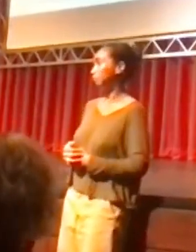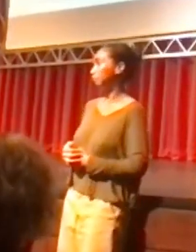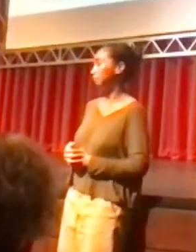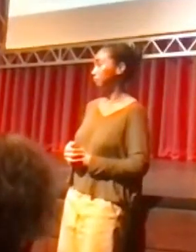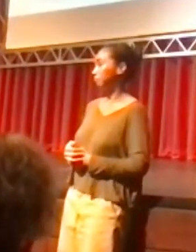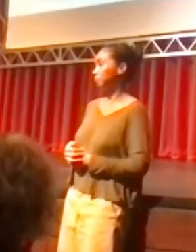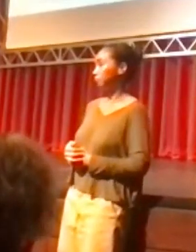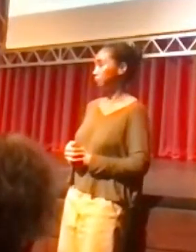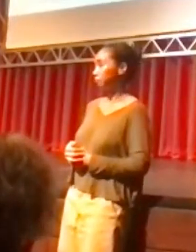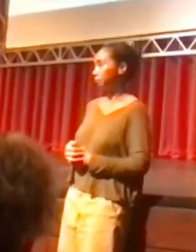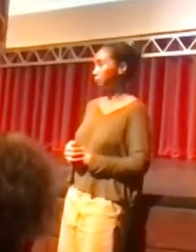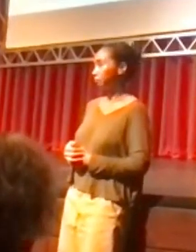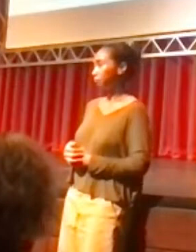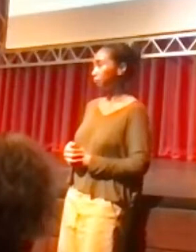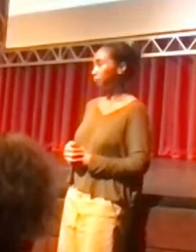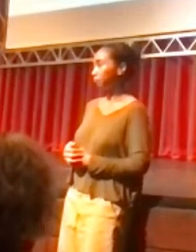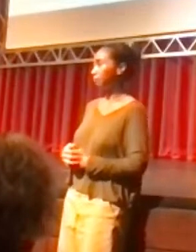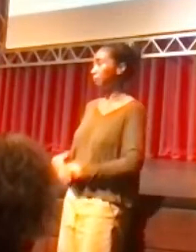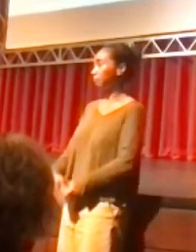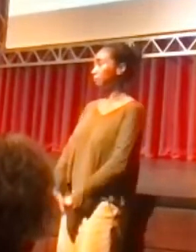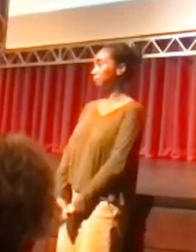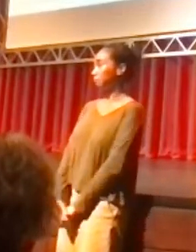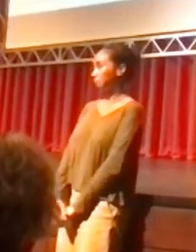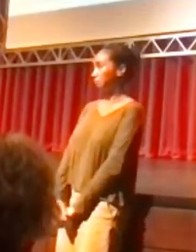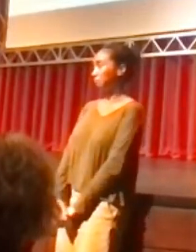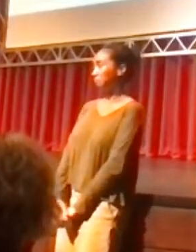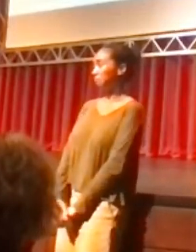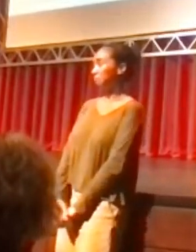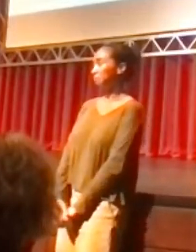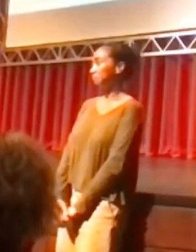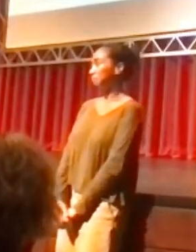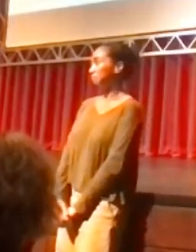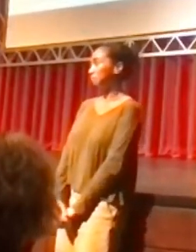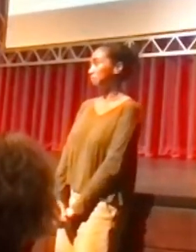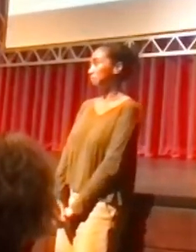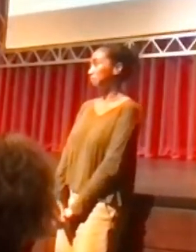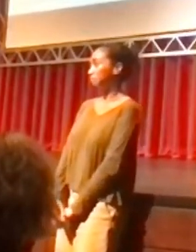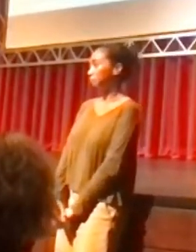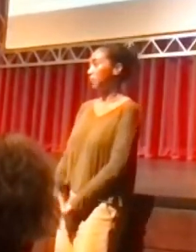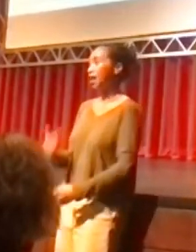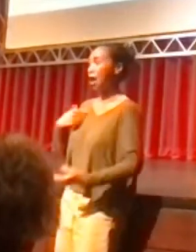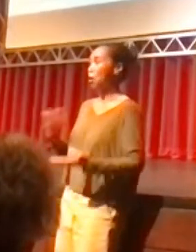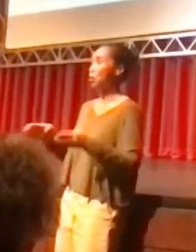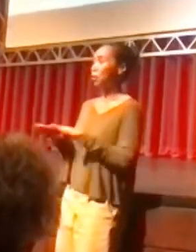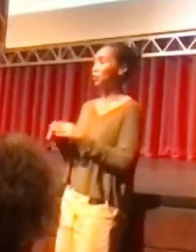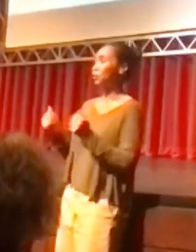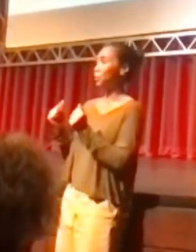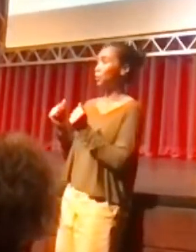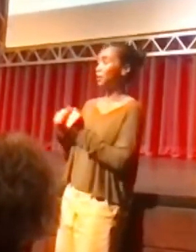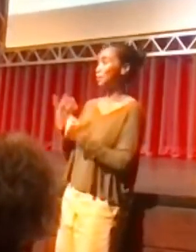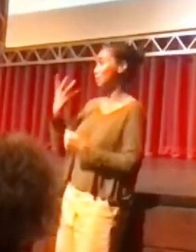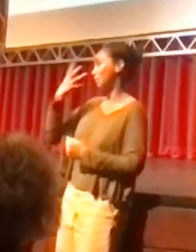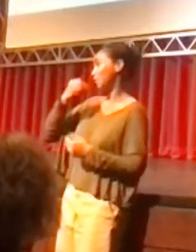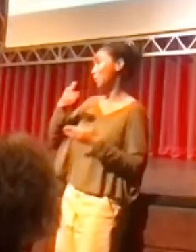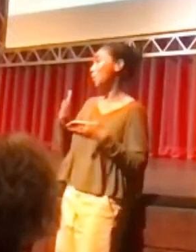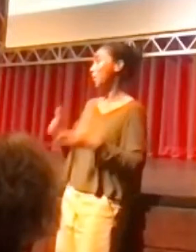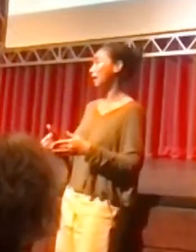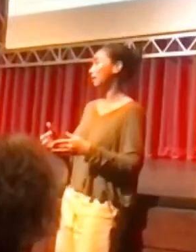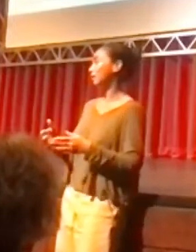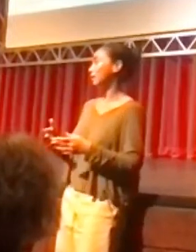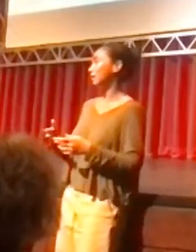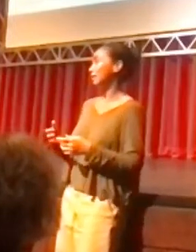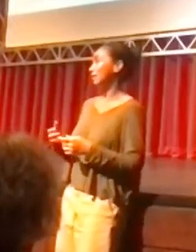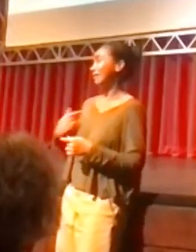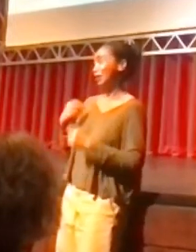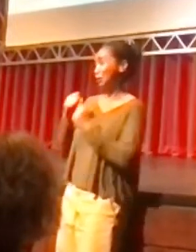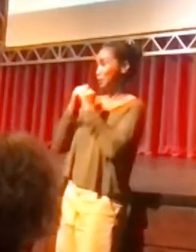No mai hara mai, piki mai, kake mai. I'll close with a beautiful waiata that was